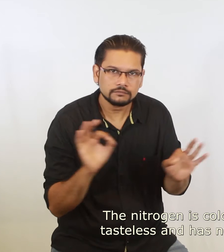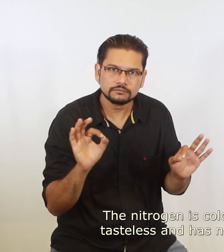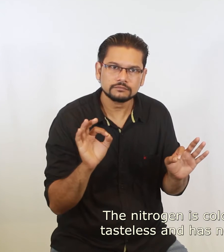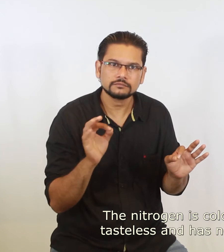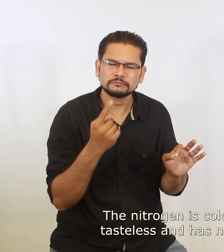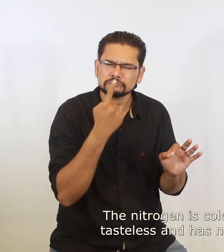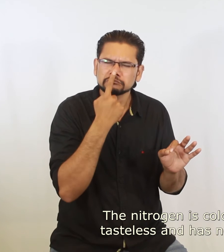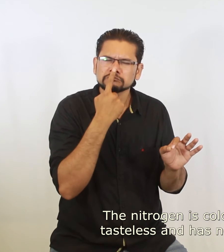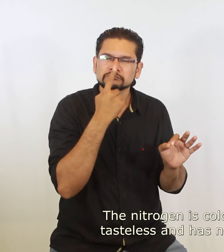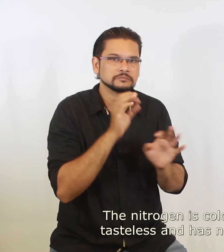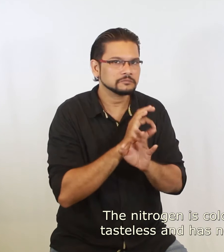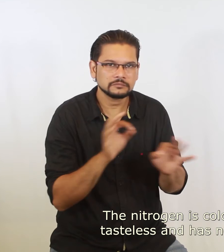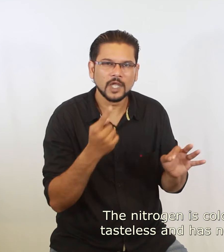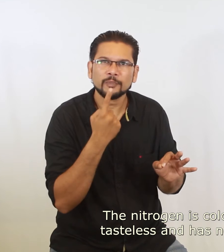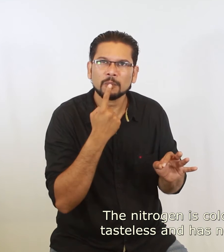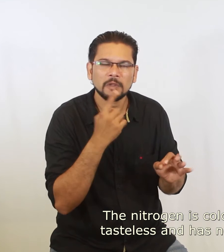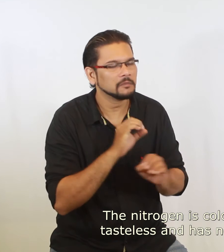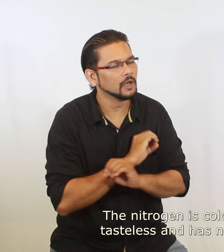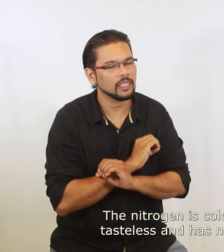colorless, tasteless, and has no smell.